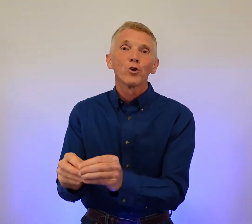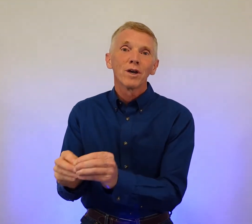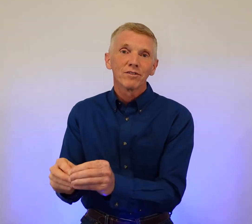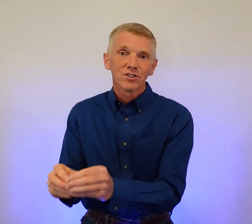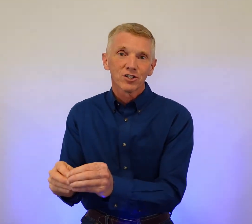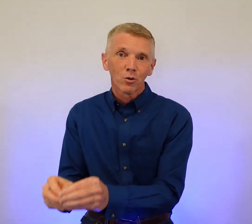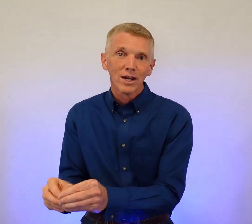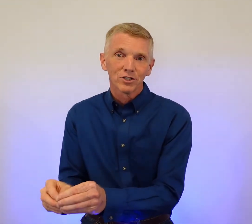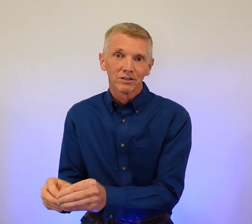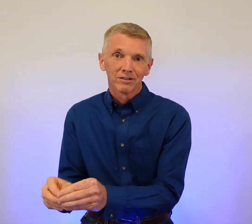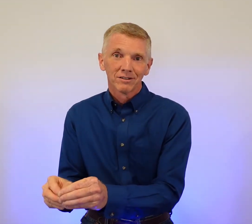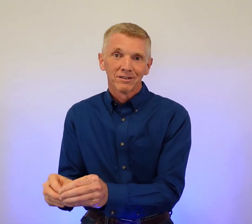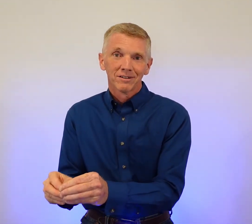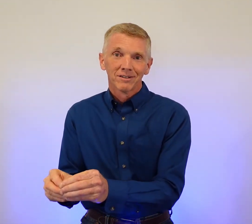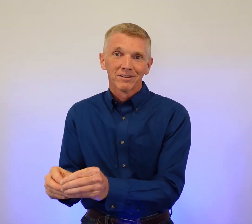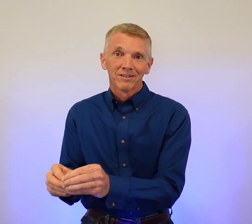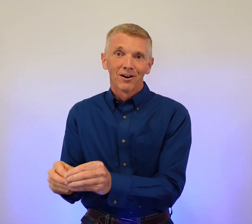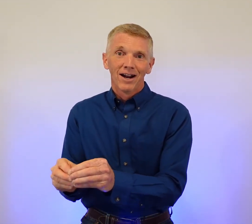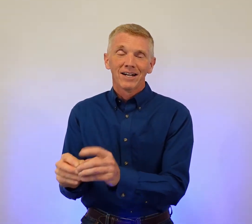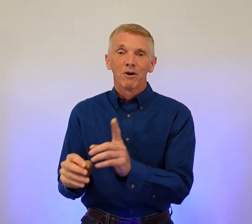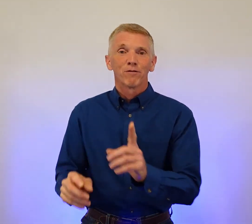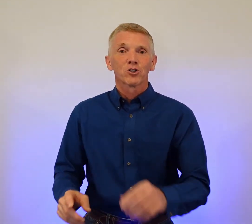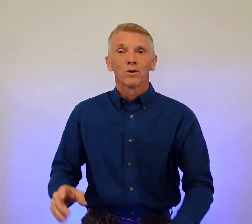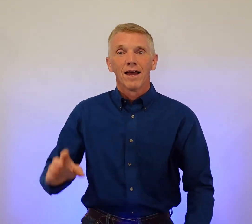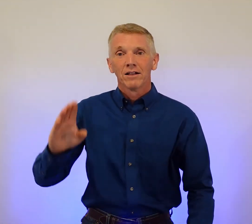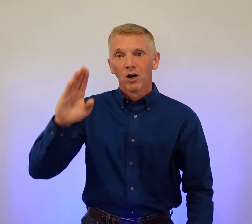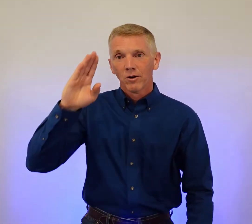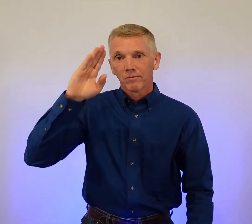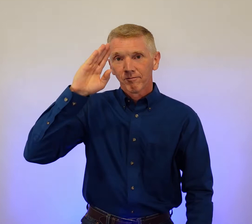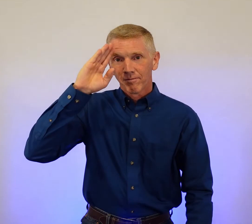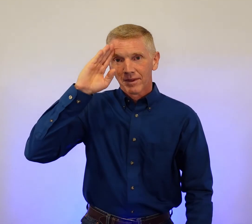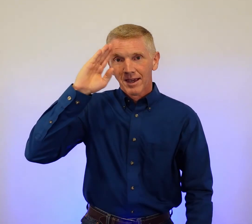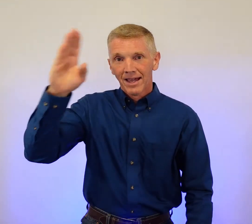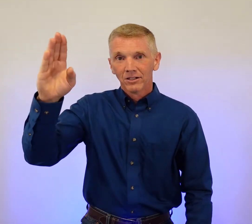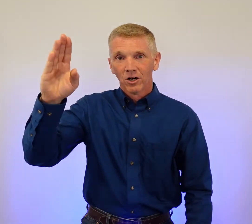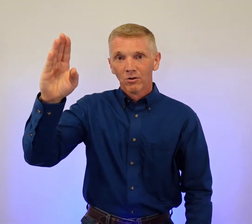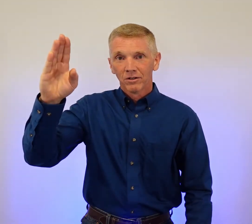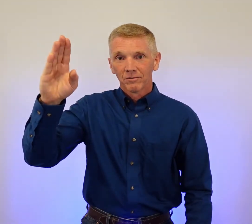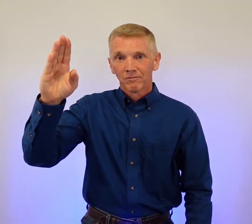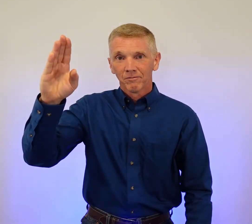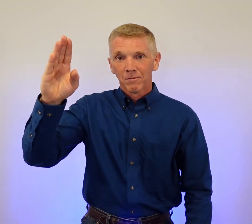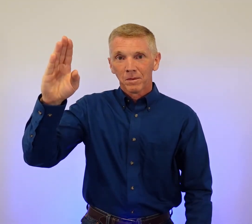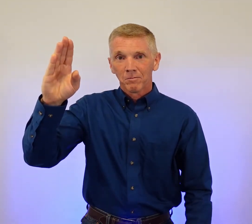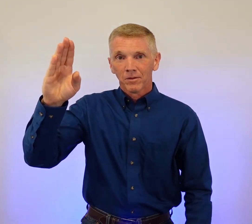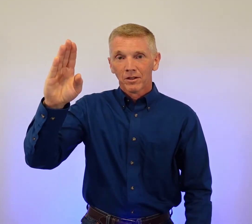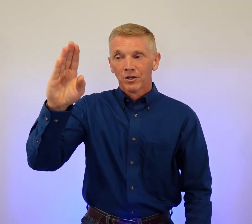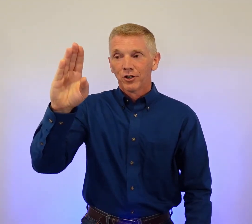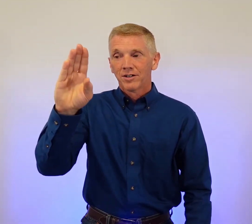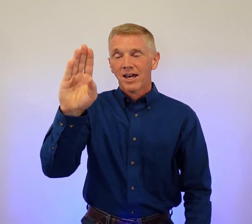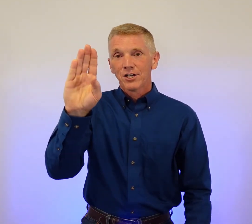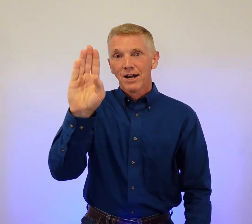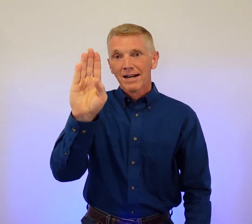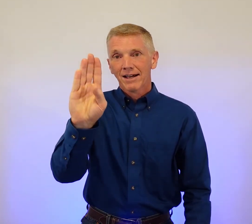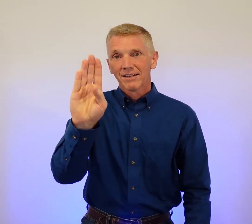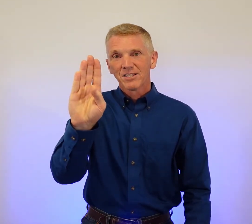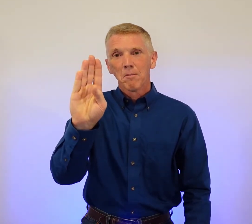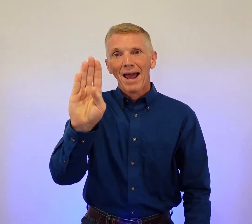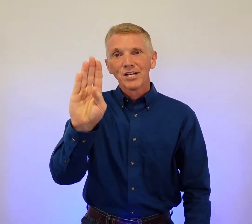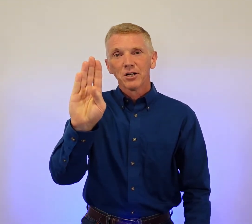in the situation. All right, here we go. First one. Hello. Hello. You're going to take your hand like this. Imagine a